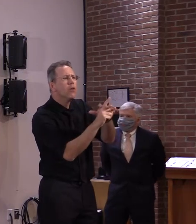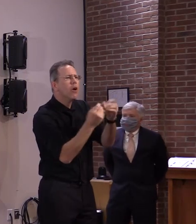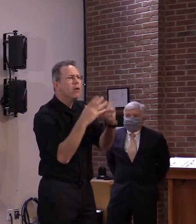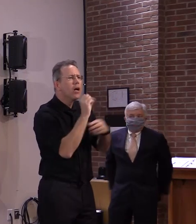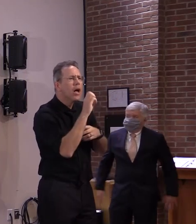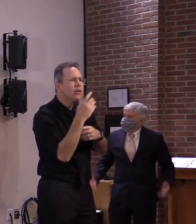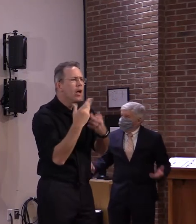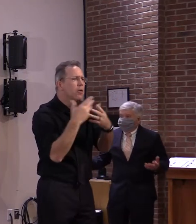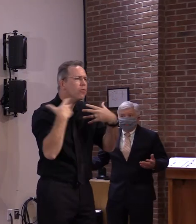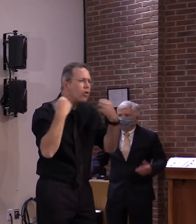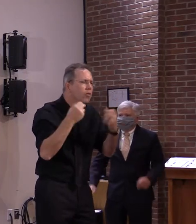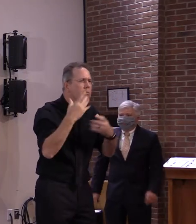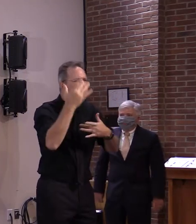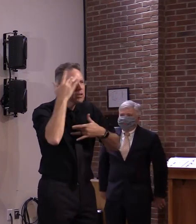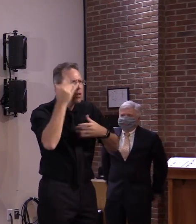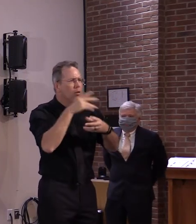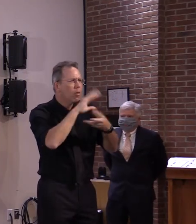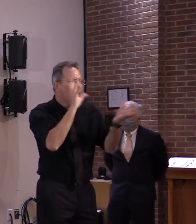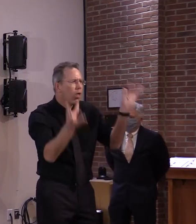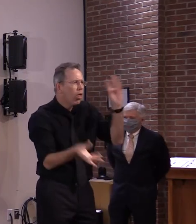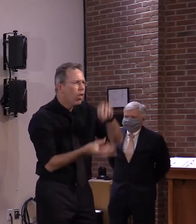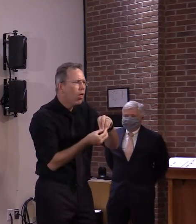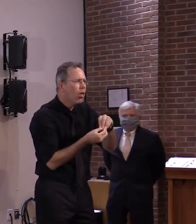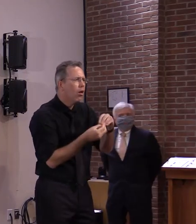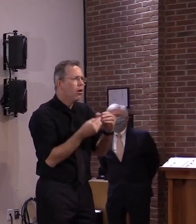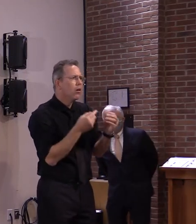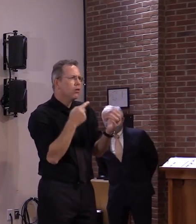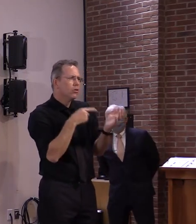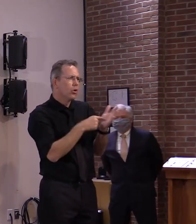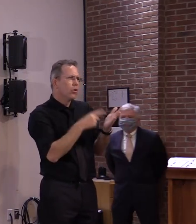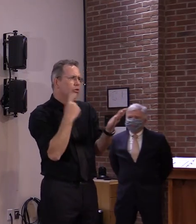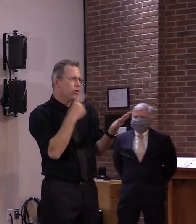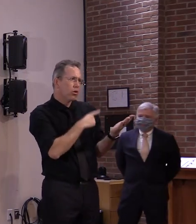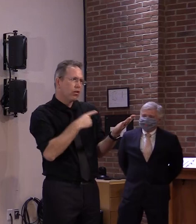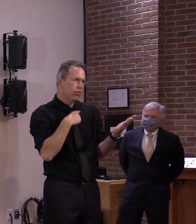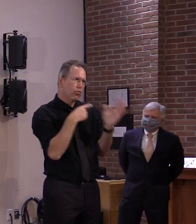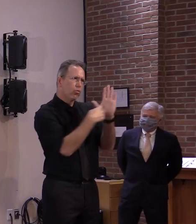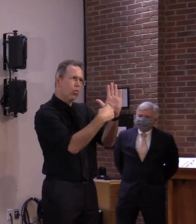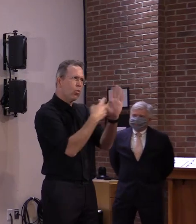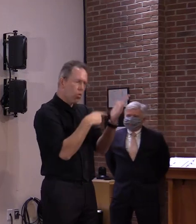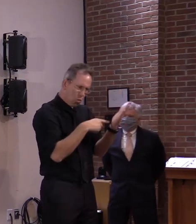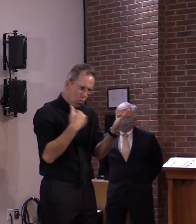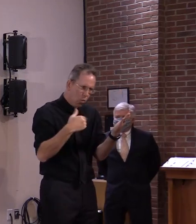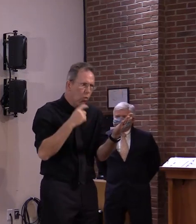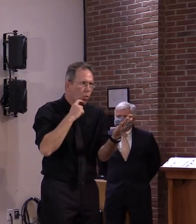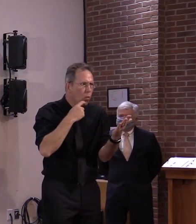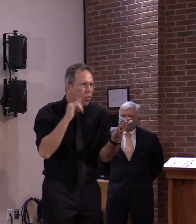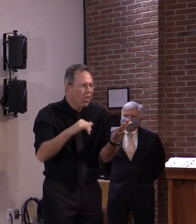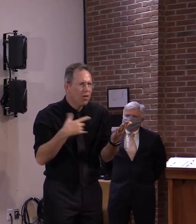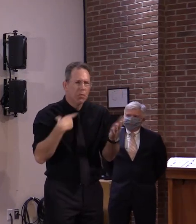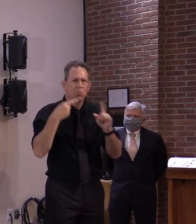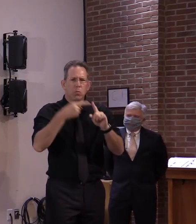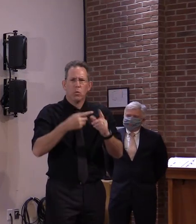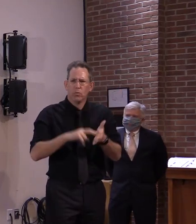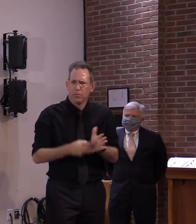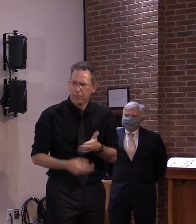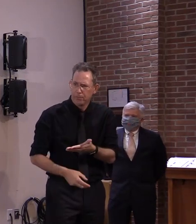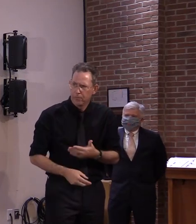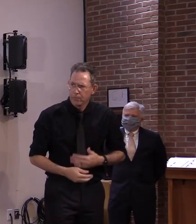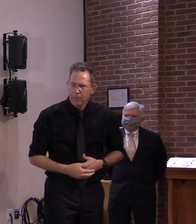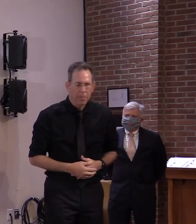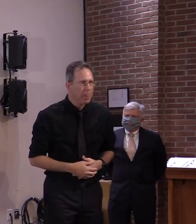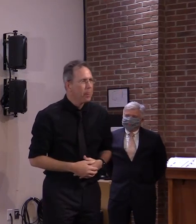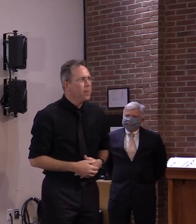than is actually the case. And I guess the question is he correct? Yeah, I'm not sure that maybe